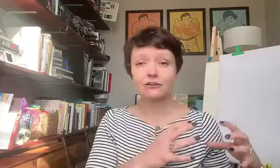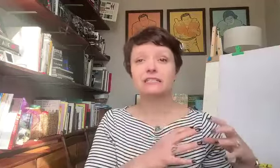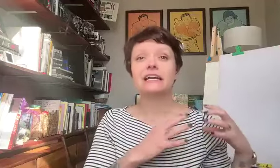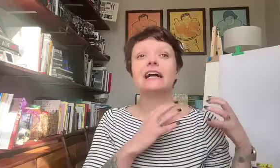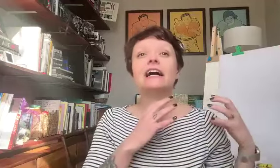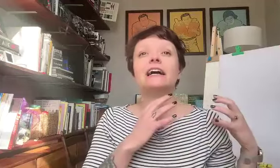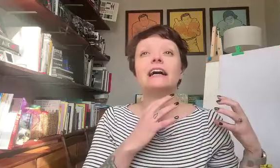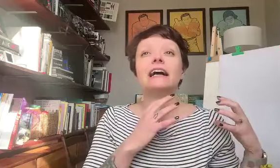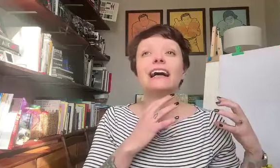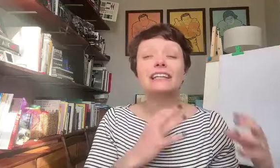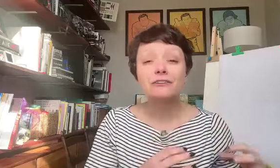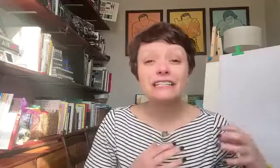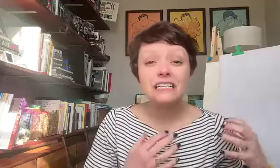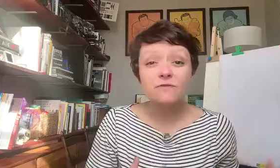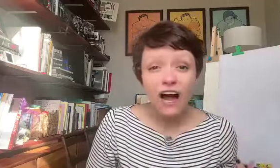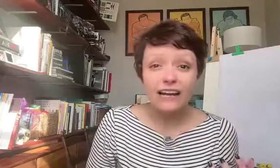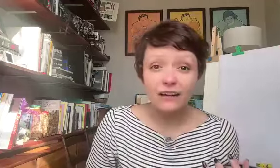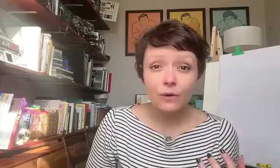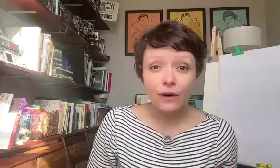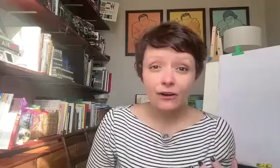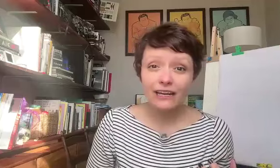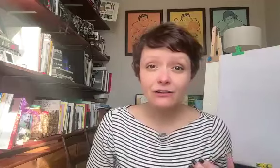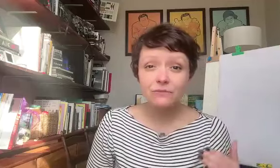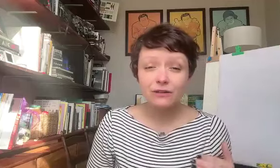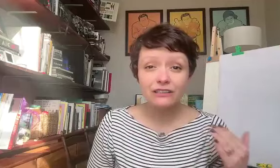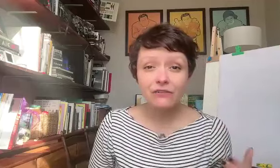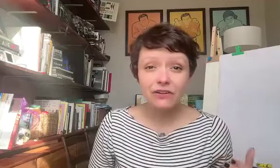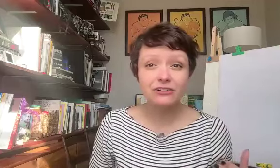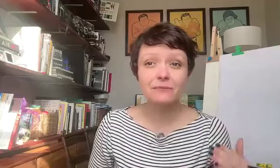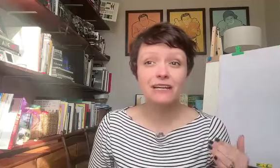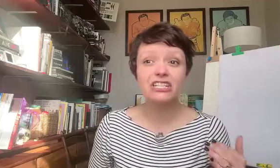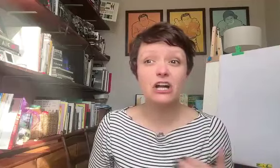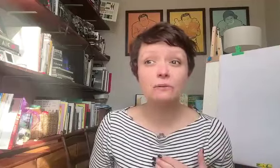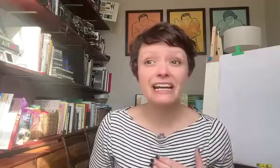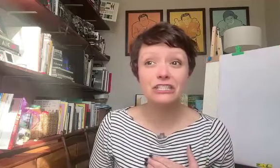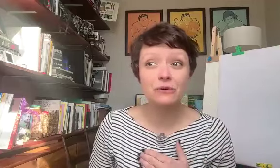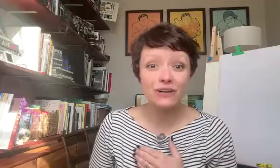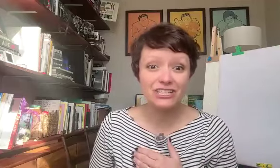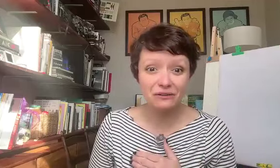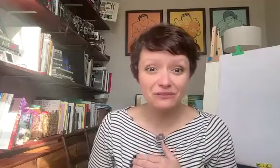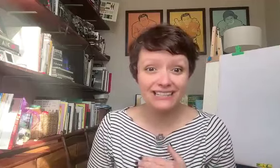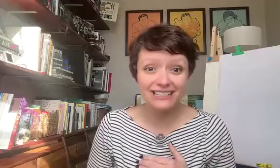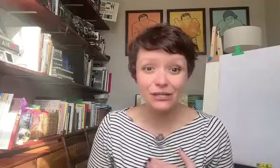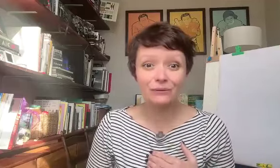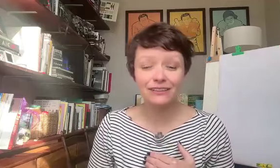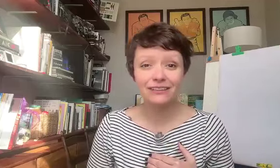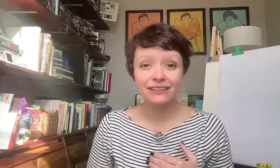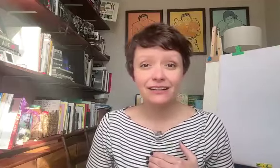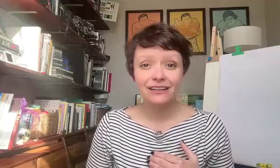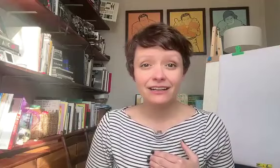literacy. And literacy is fun. We want our kiddos to build a love of literacy because you don't like doing what you don't like to do.